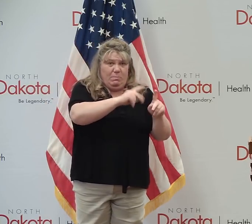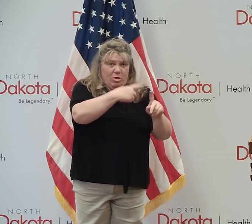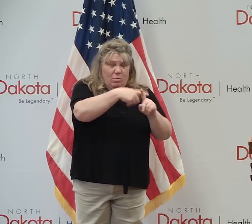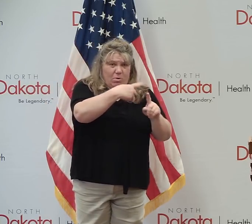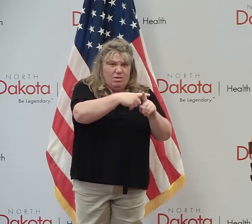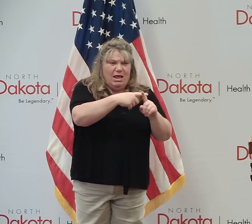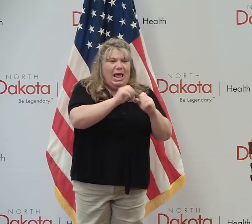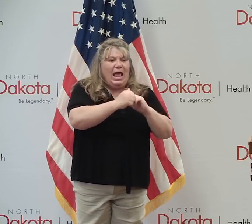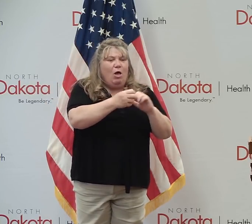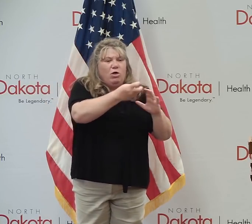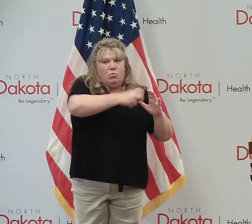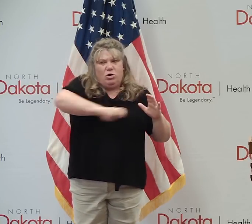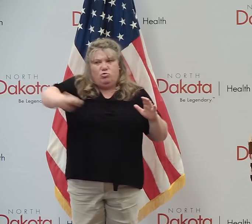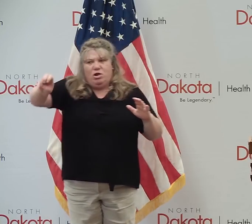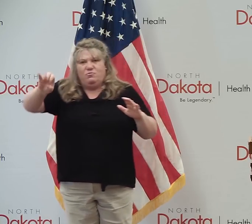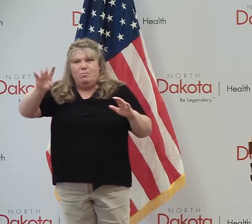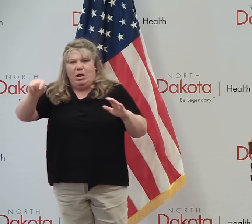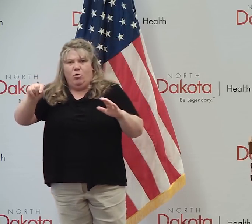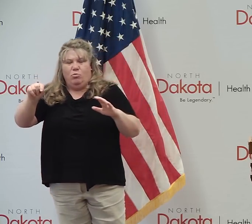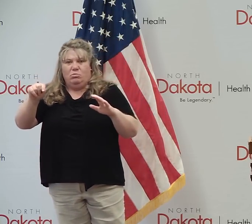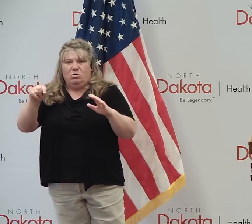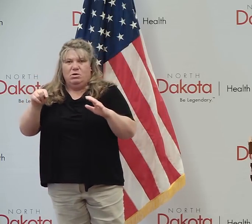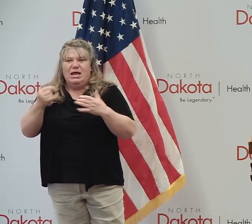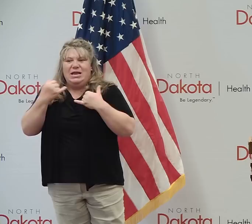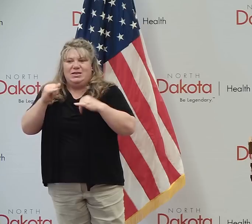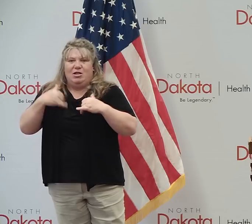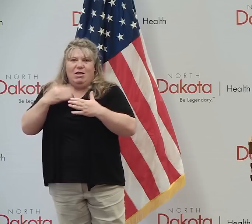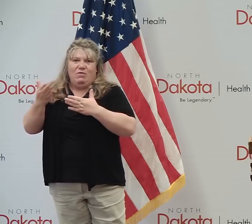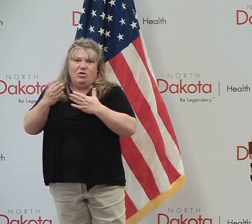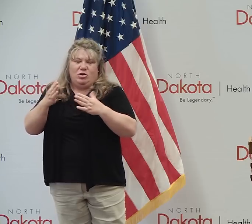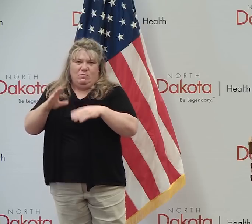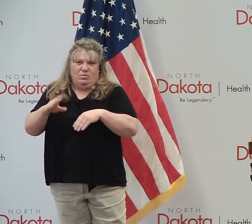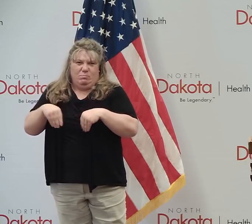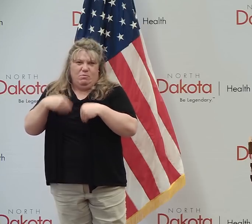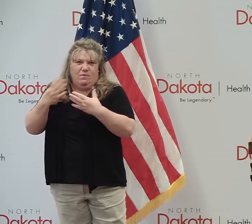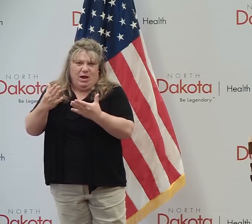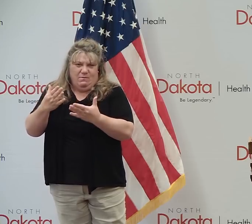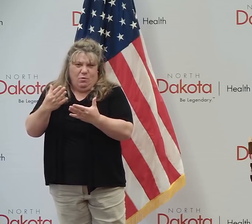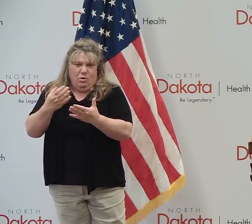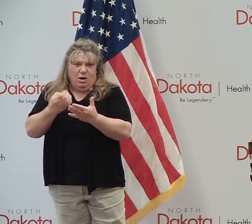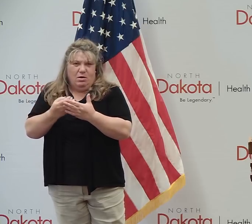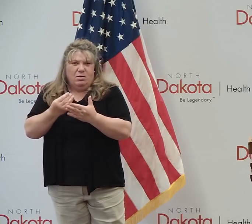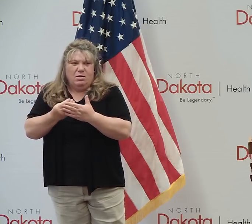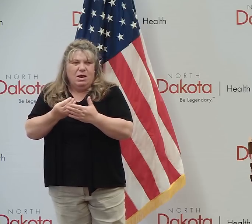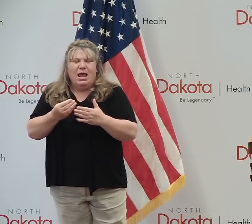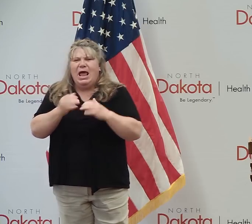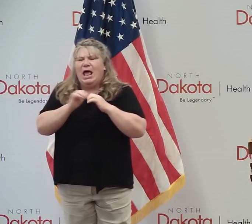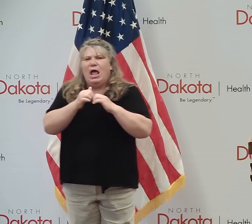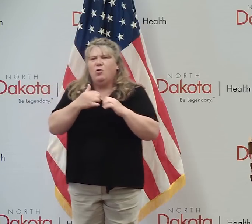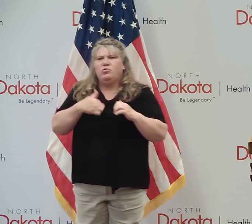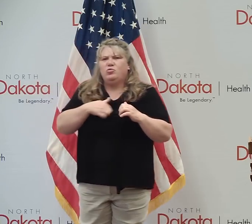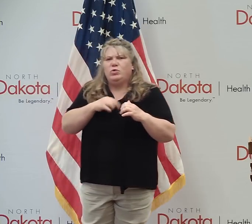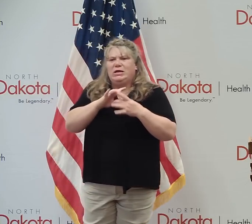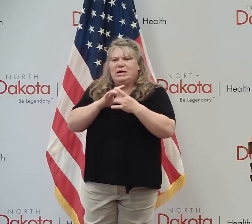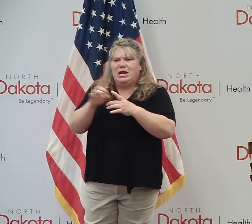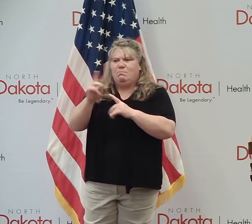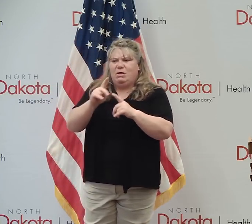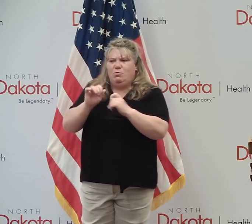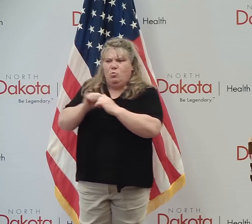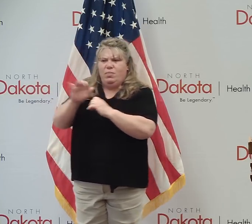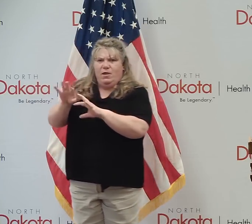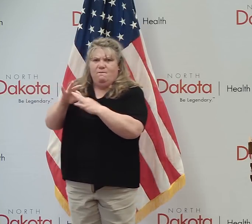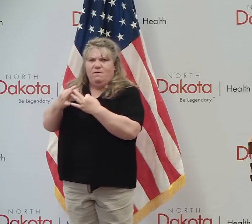the economics work for those families? So it would be, we have the same goal that Scott's talking about, which is how do we connect individuals with their